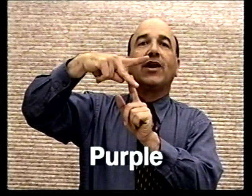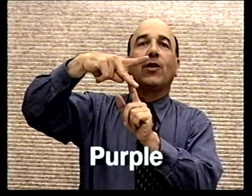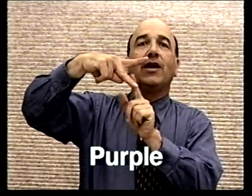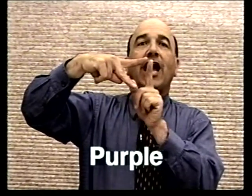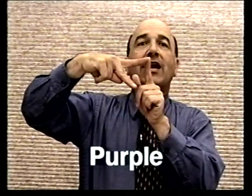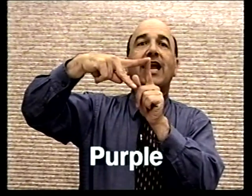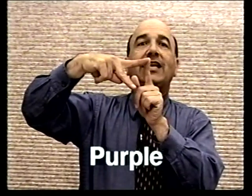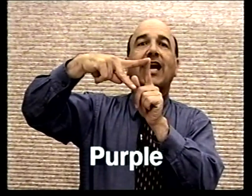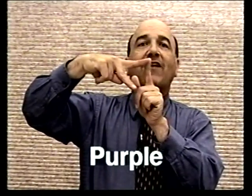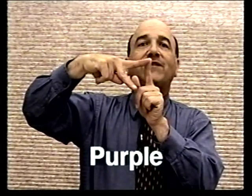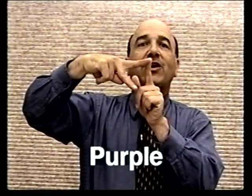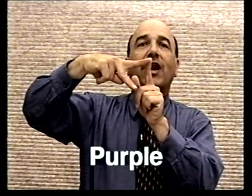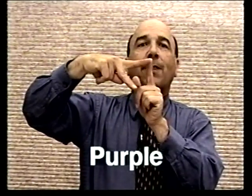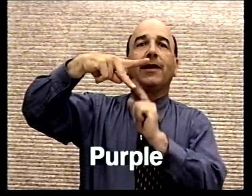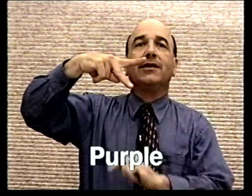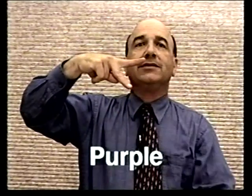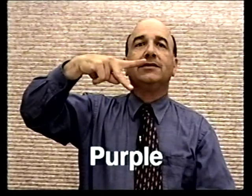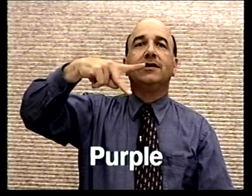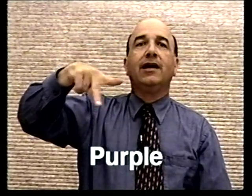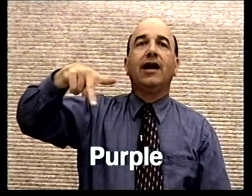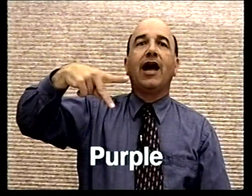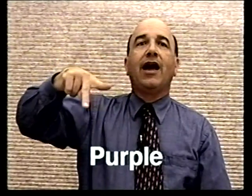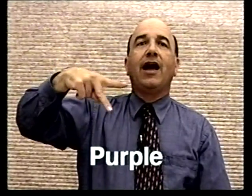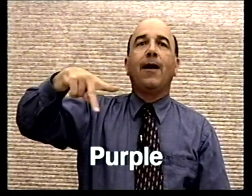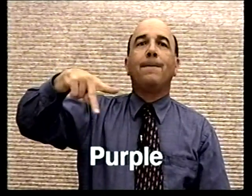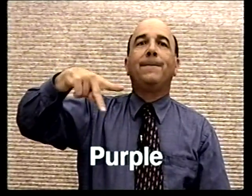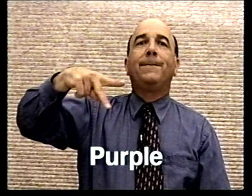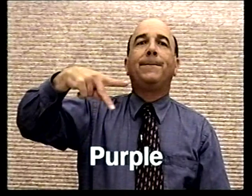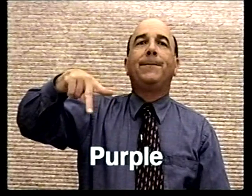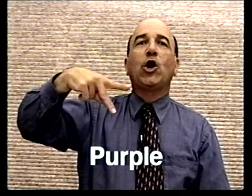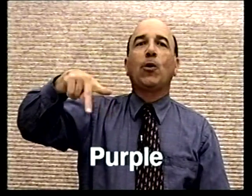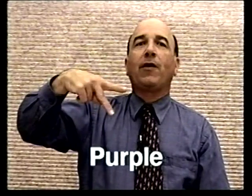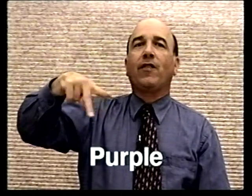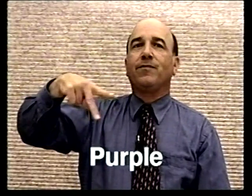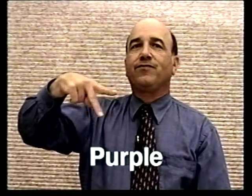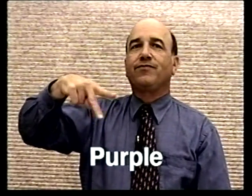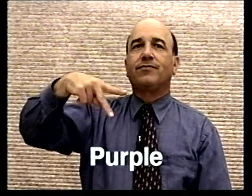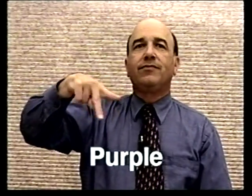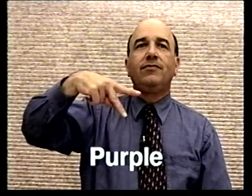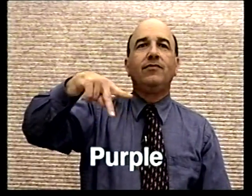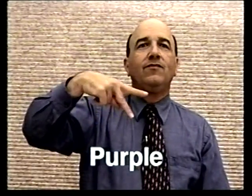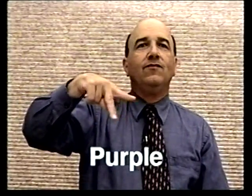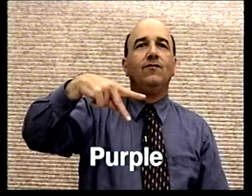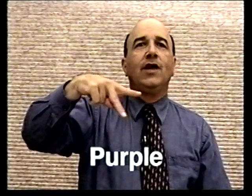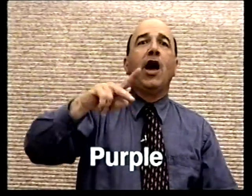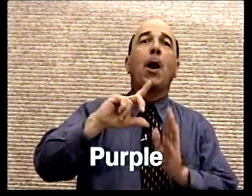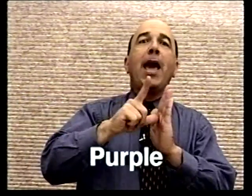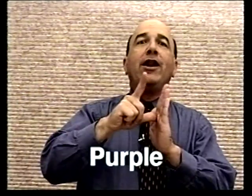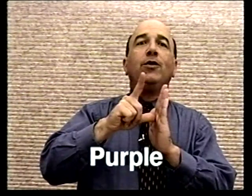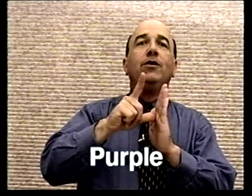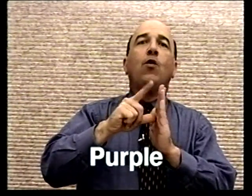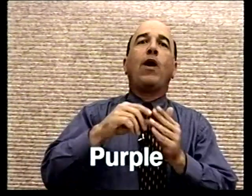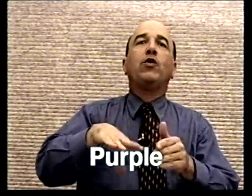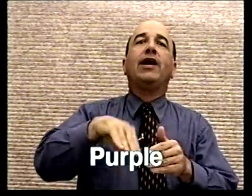finger and your index finger like this. Purple. Later, Well, you